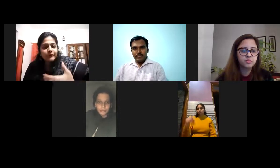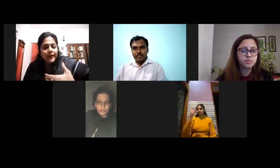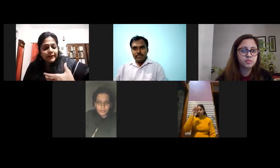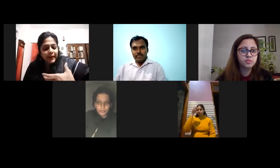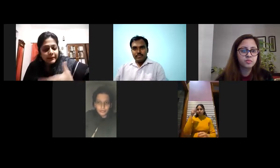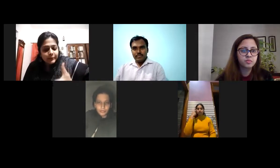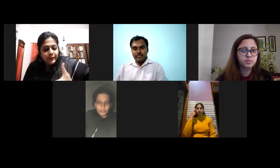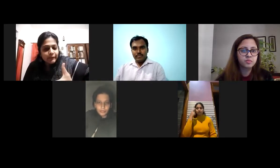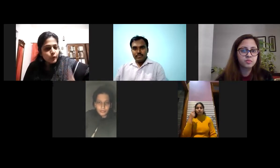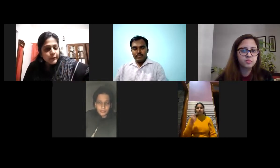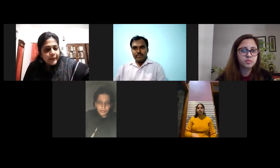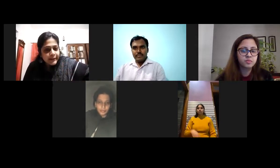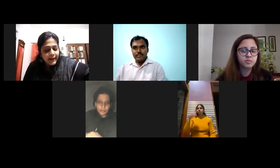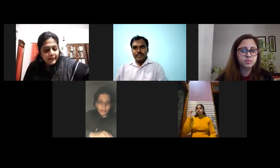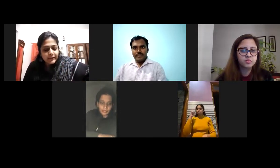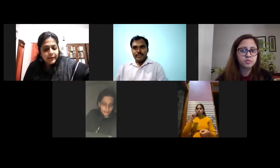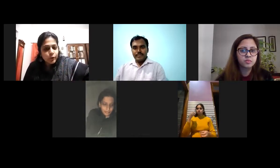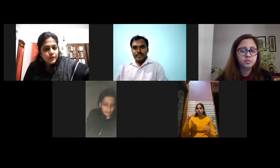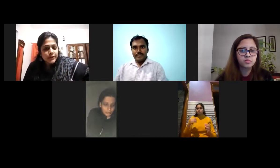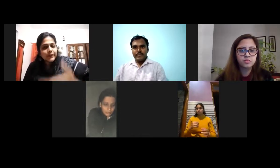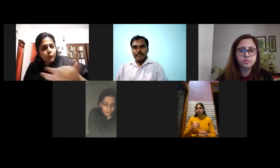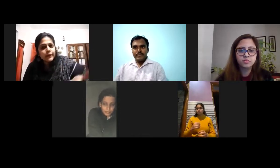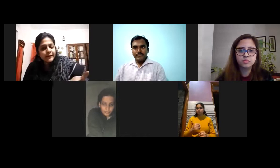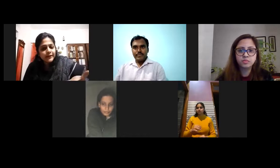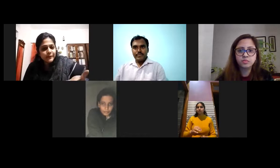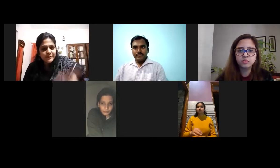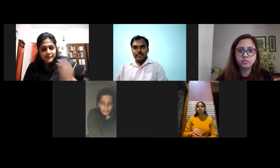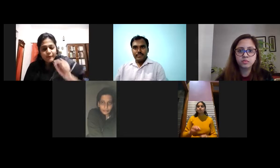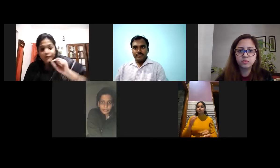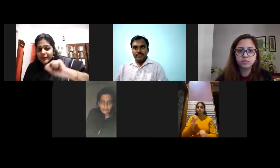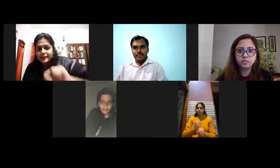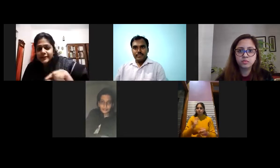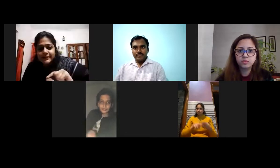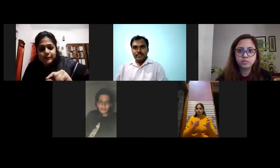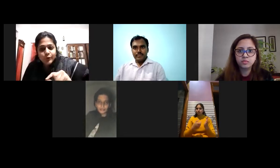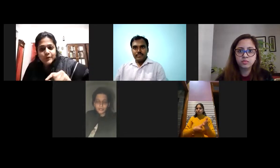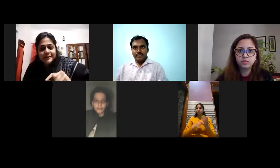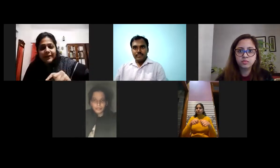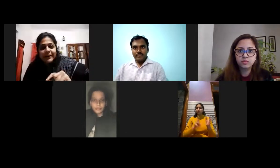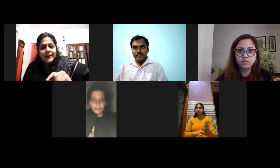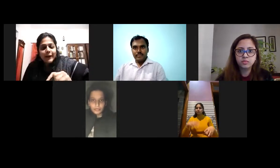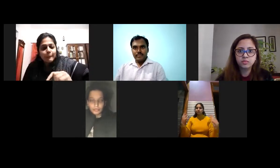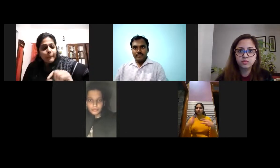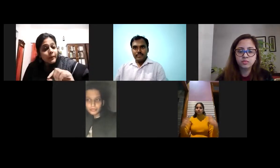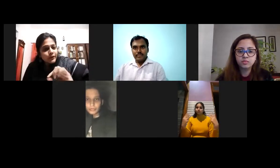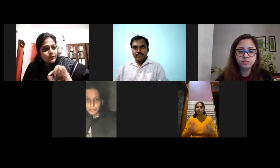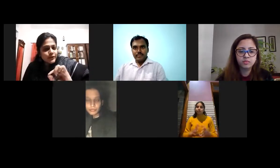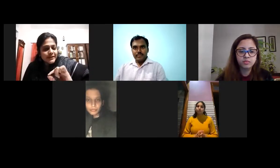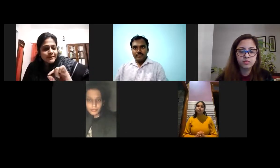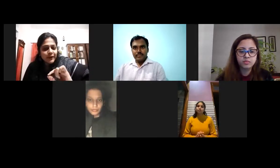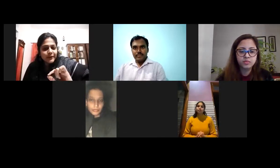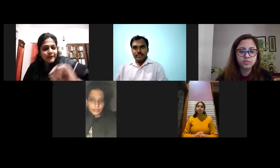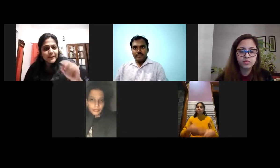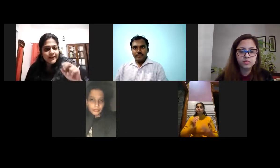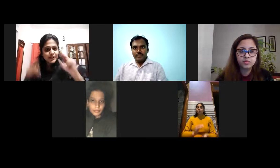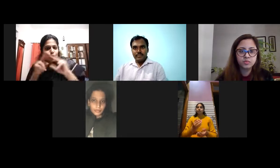the fact that ultimately when you're looking at a character like Oscar and all that he represents, what I'm very interested in, of course, is that the birth of Oscar is